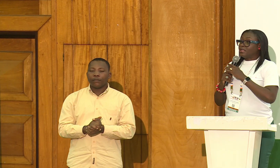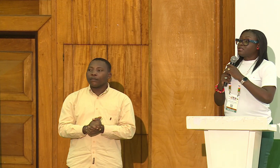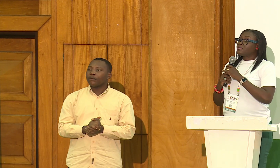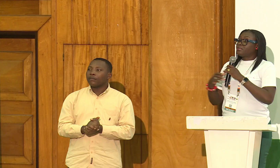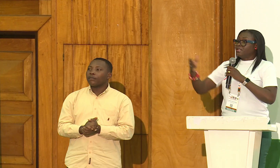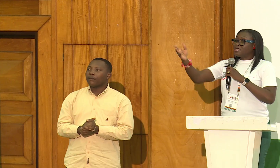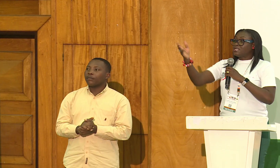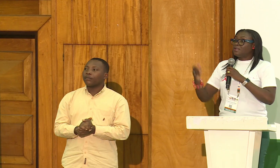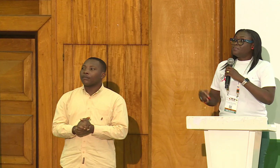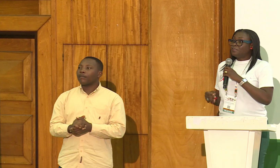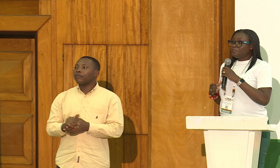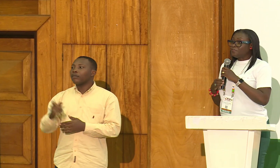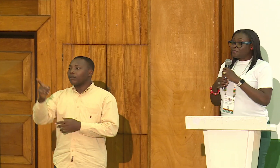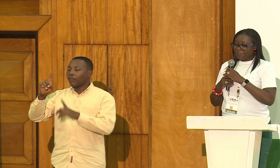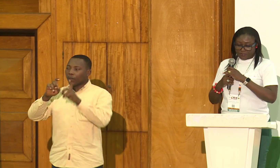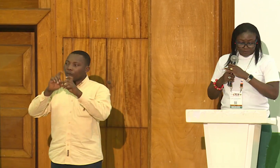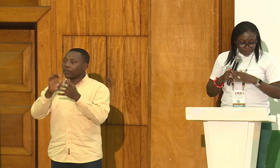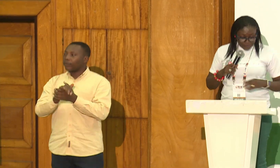All right. Yes, sir.